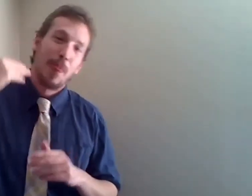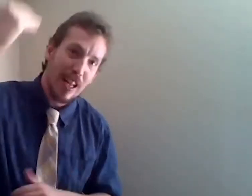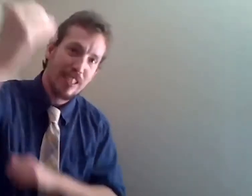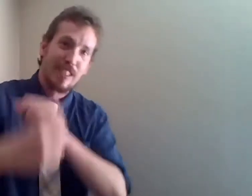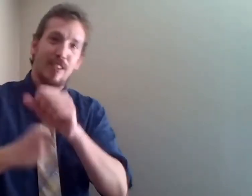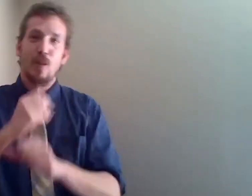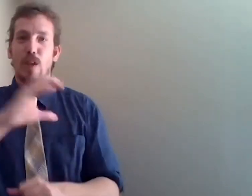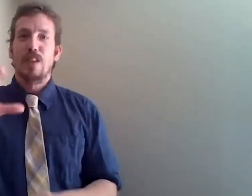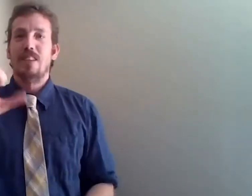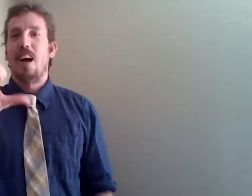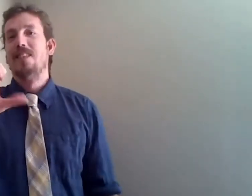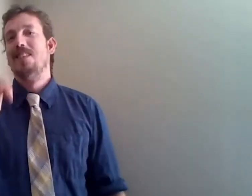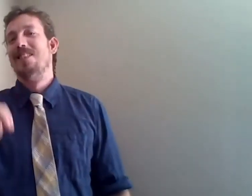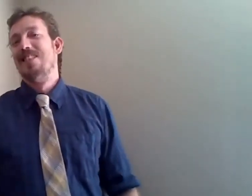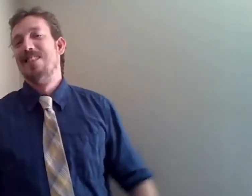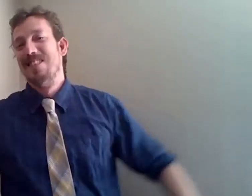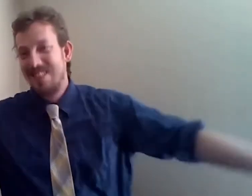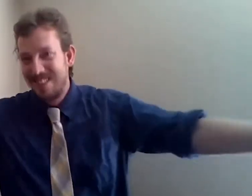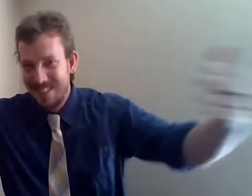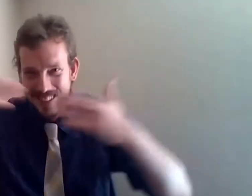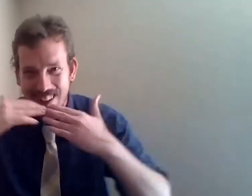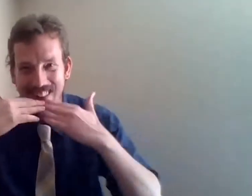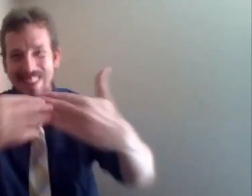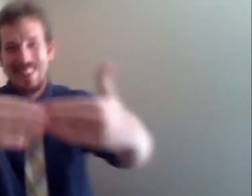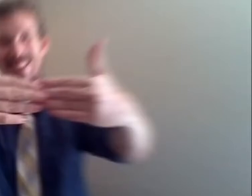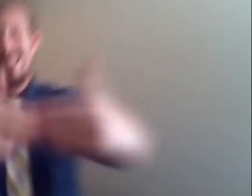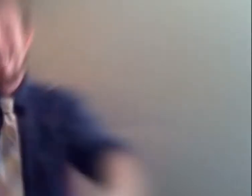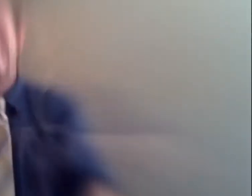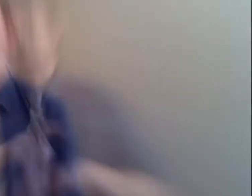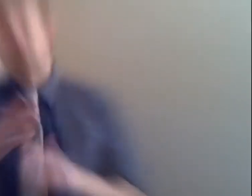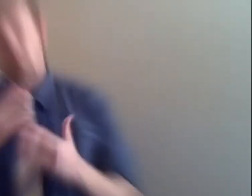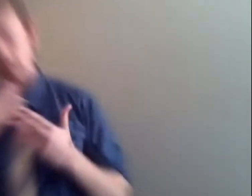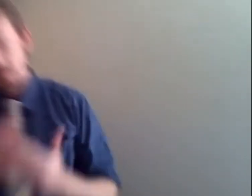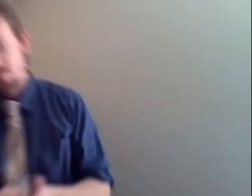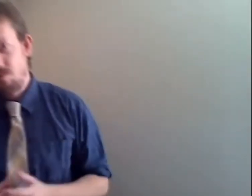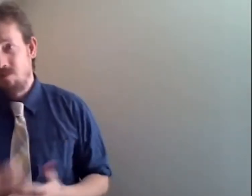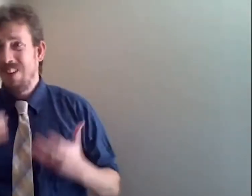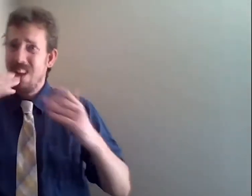So I look forward to our new season. Thank you all.